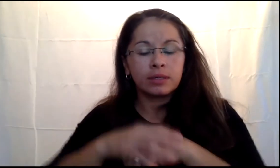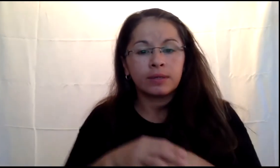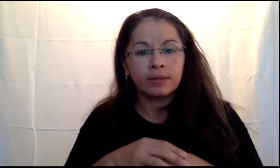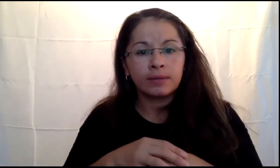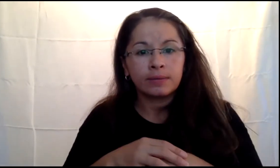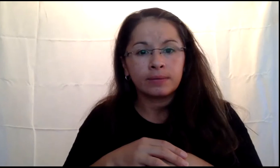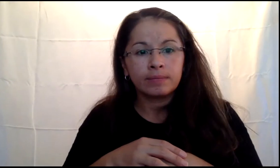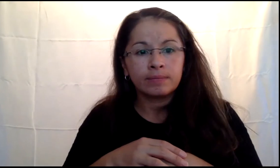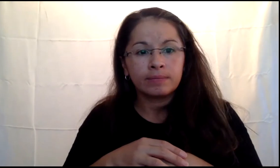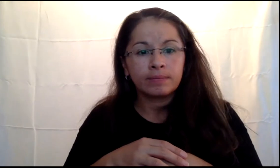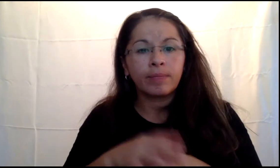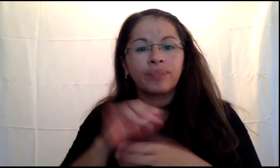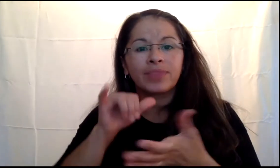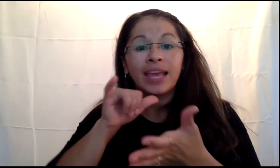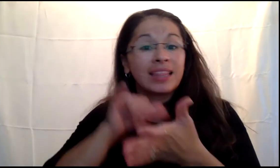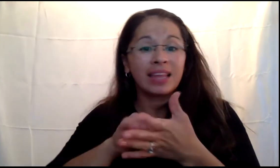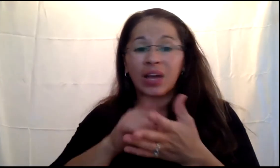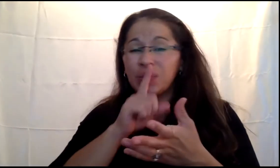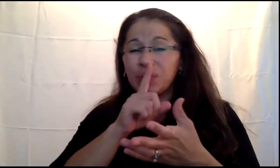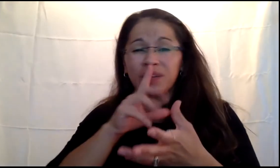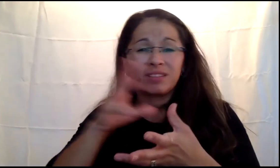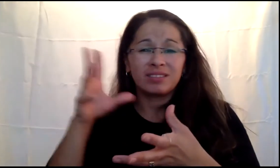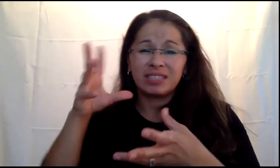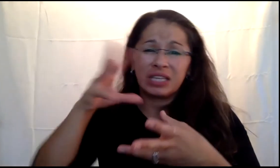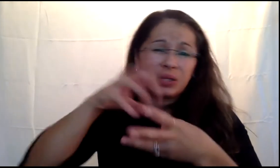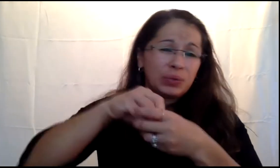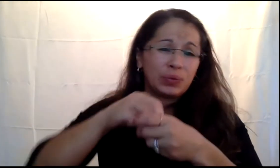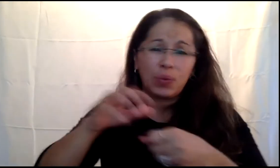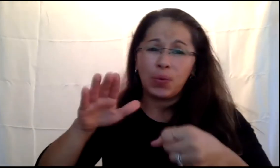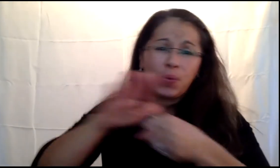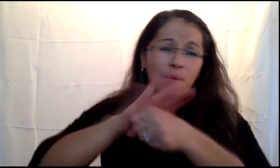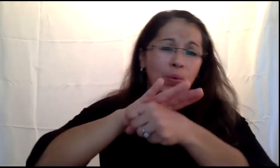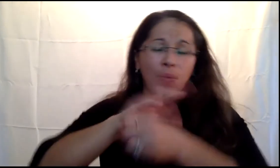It's woven throughout the university culture and the university community